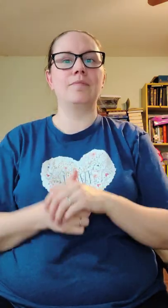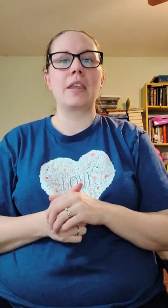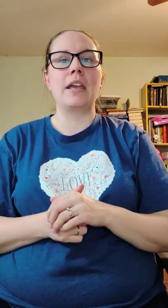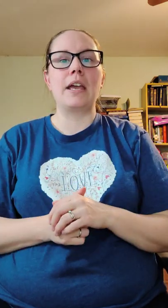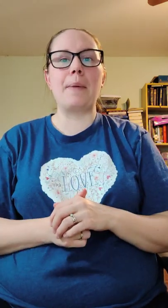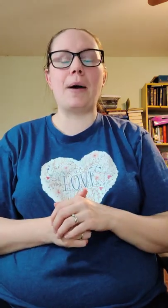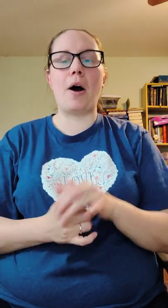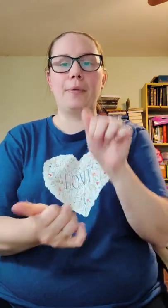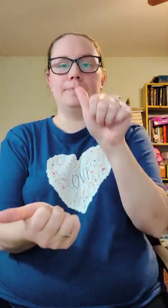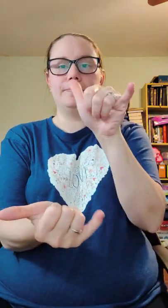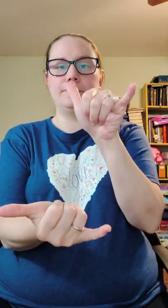Hippo.